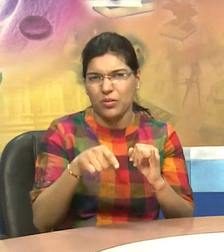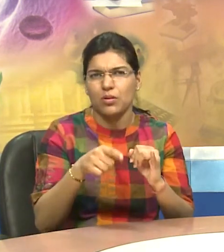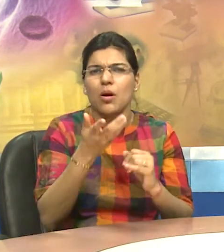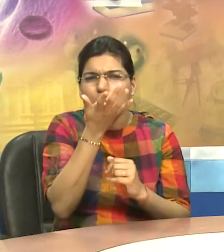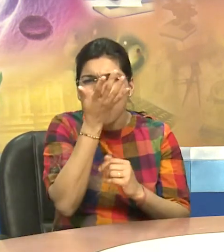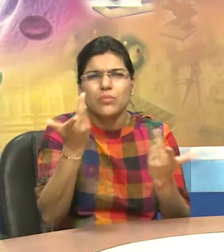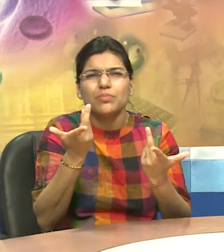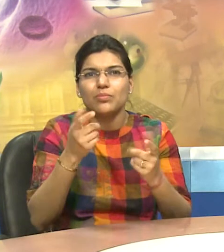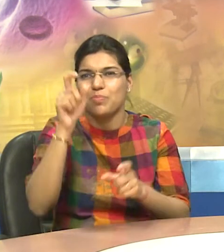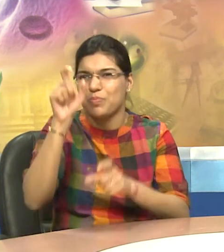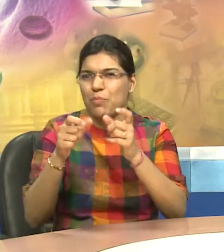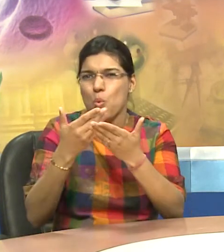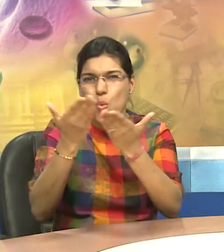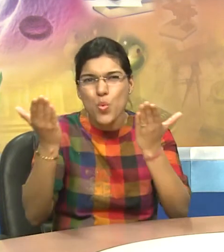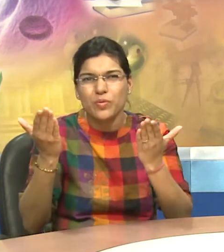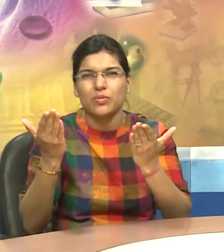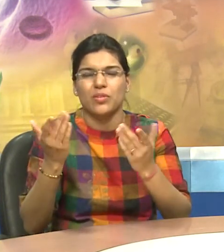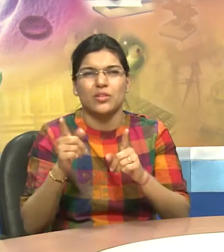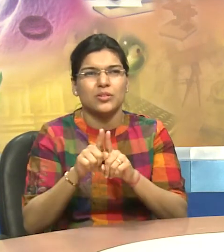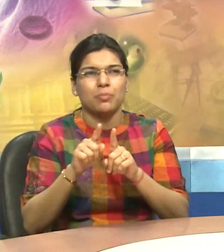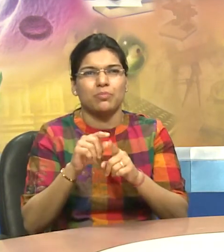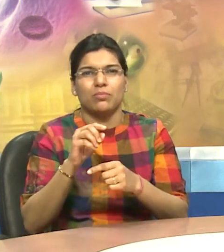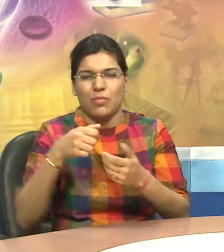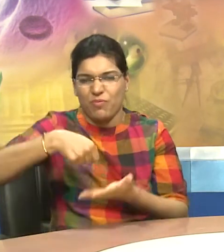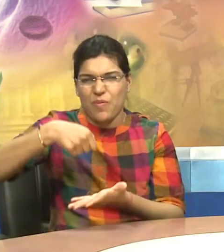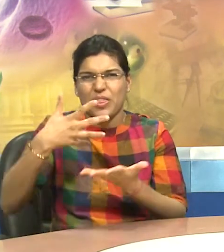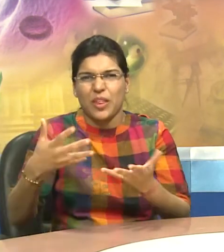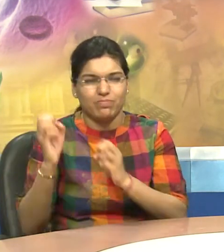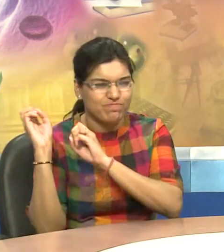water is bad. How we can identify that water is bad?